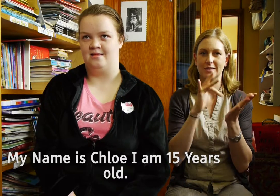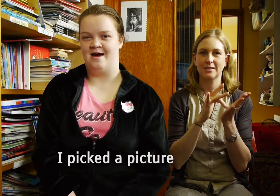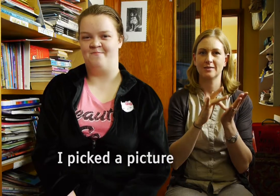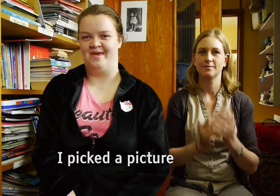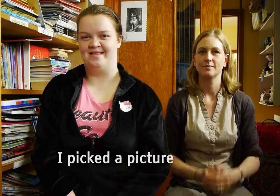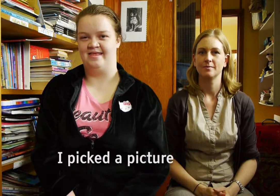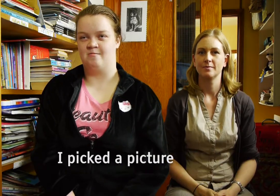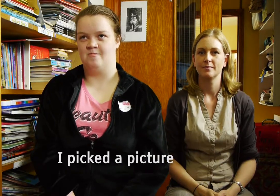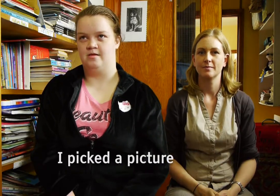up his nipple.